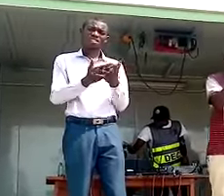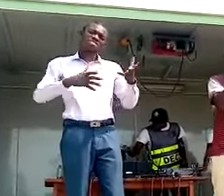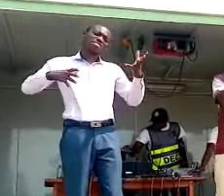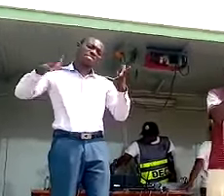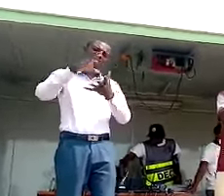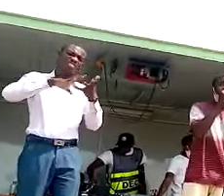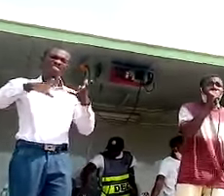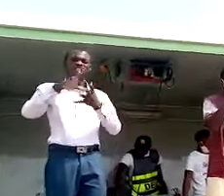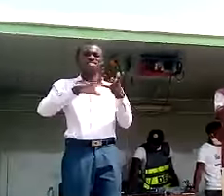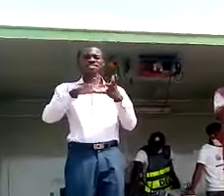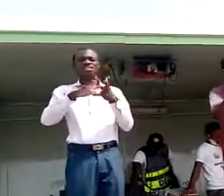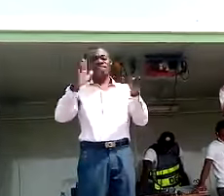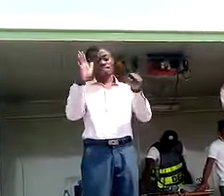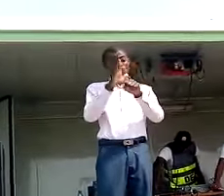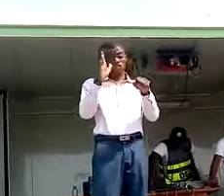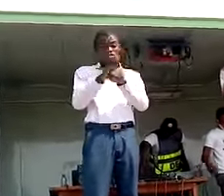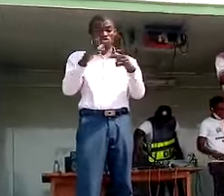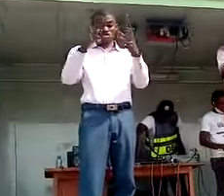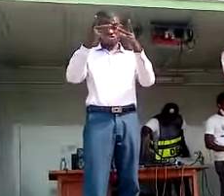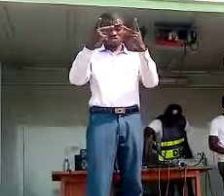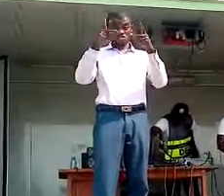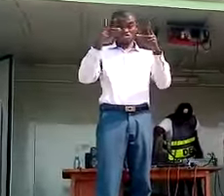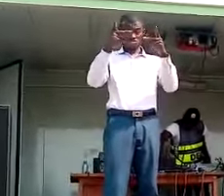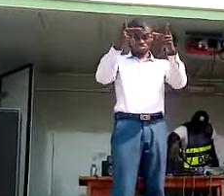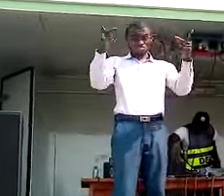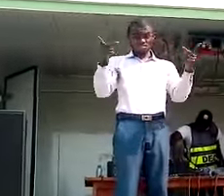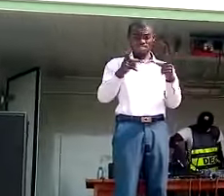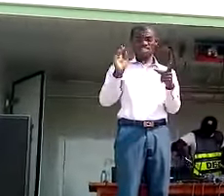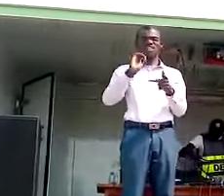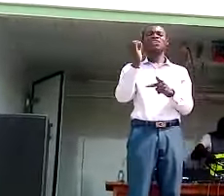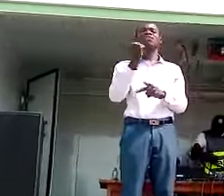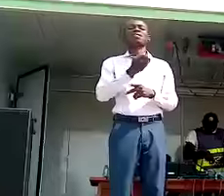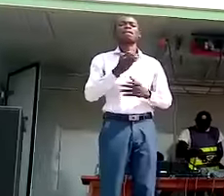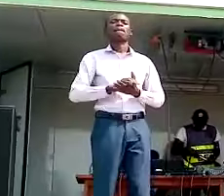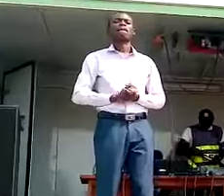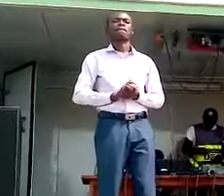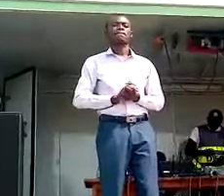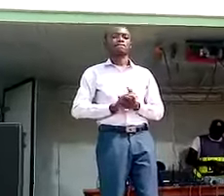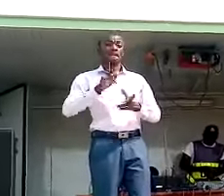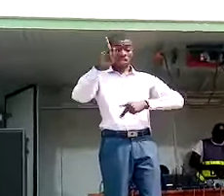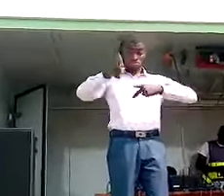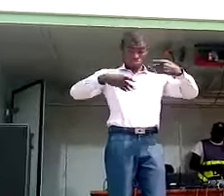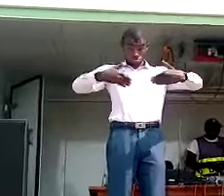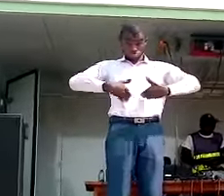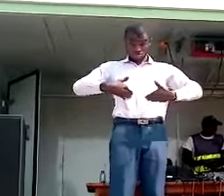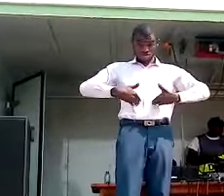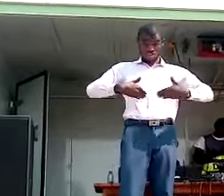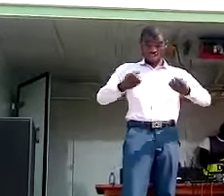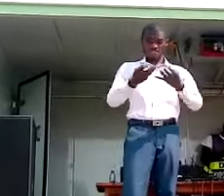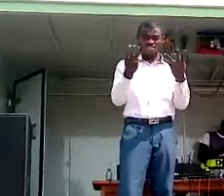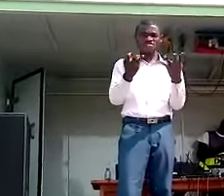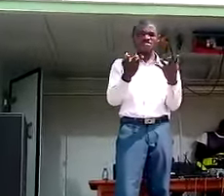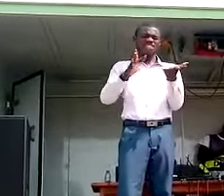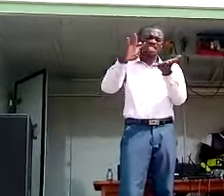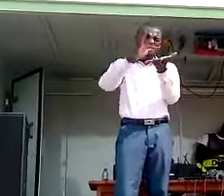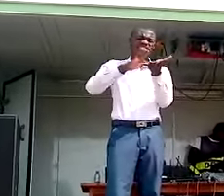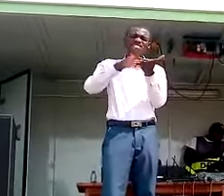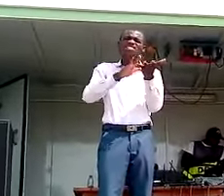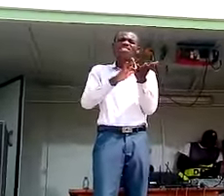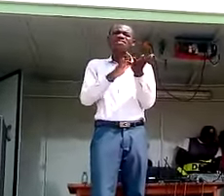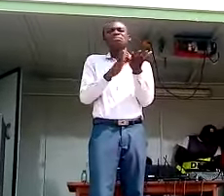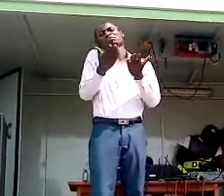space at a fast pace, and it is a disgrace. For most young people, take drugs through curiosity. Others take them for